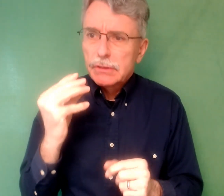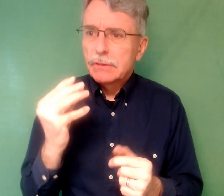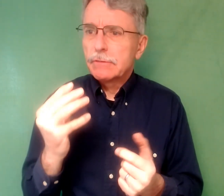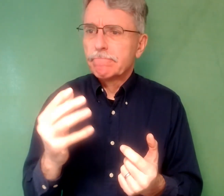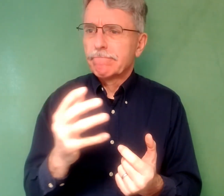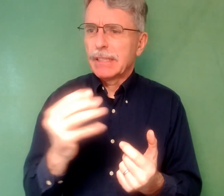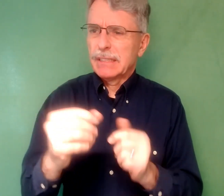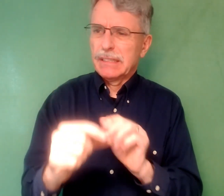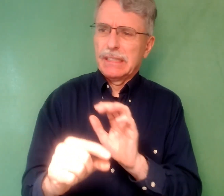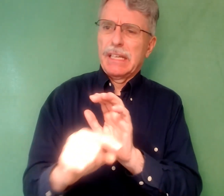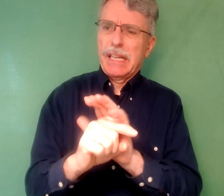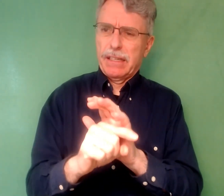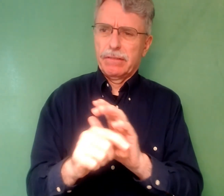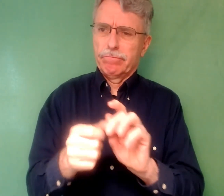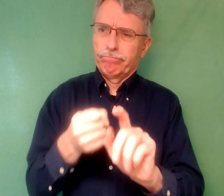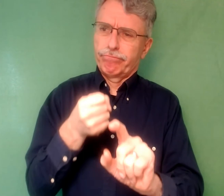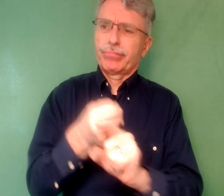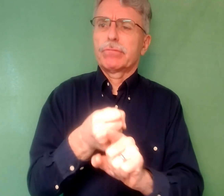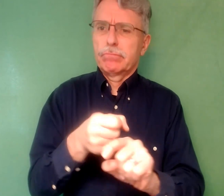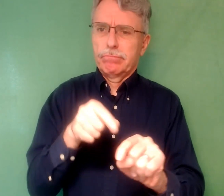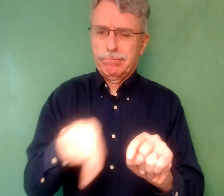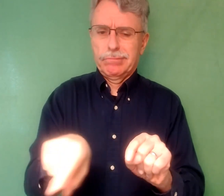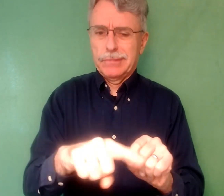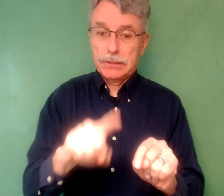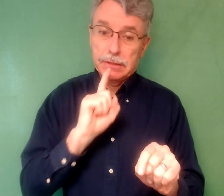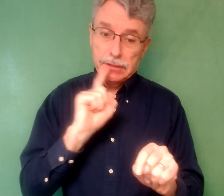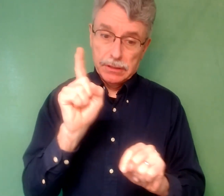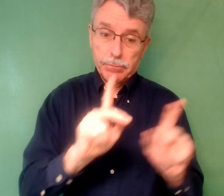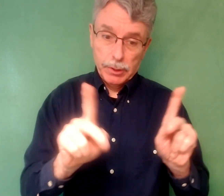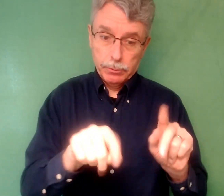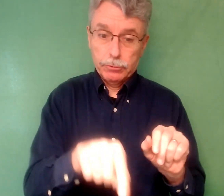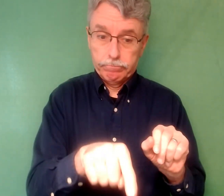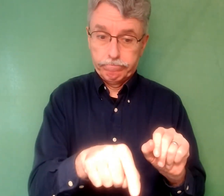chapter by including additional recommendations, such as steps that